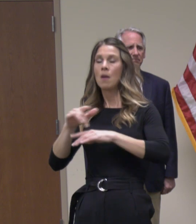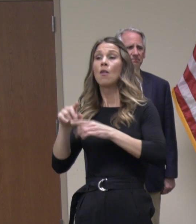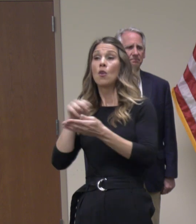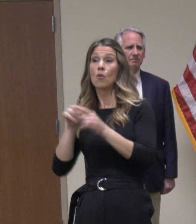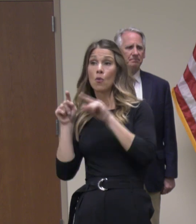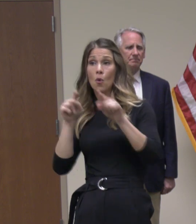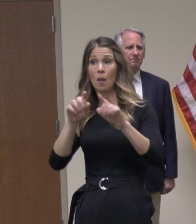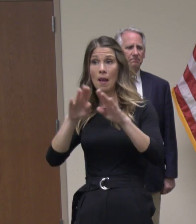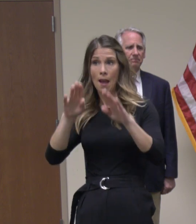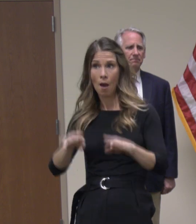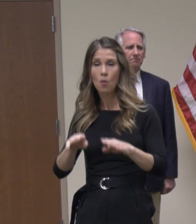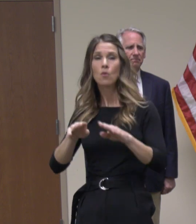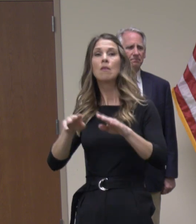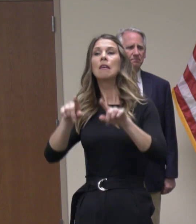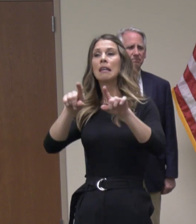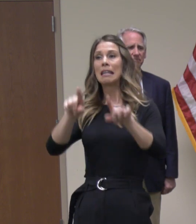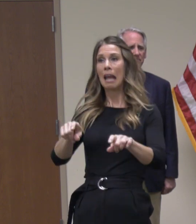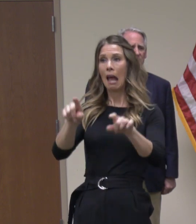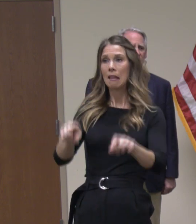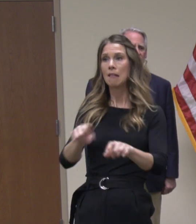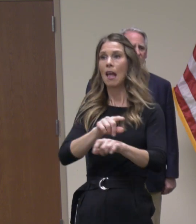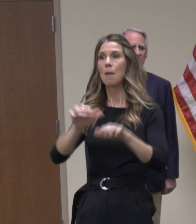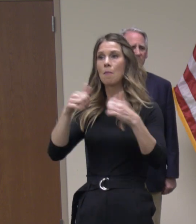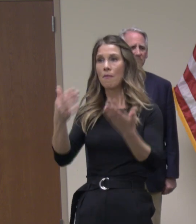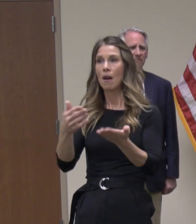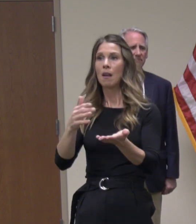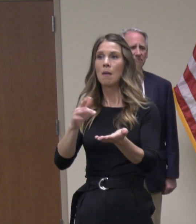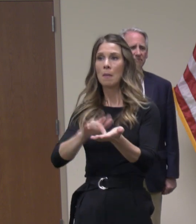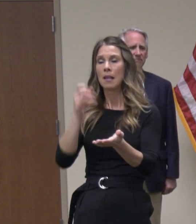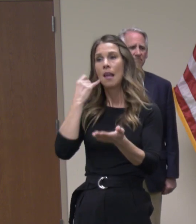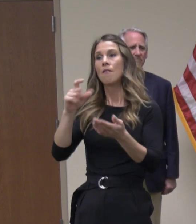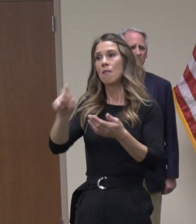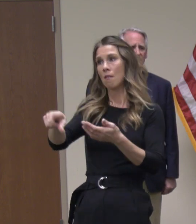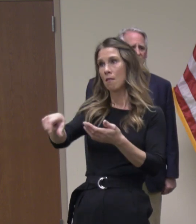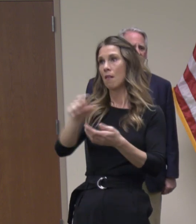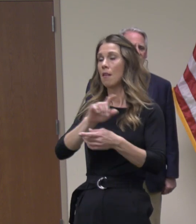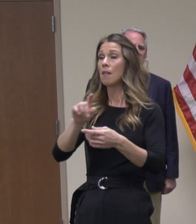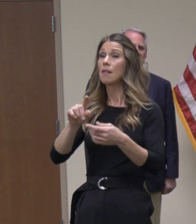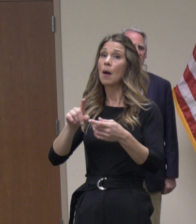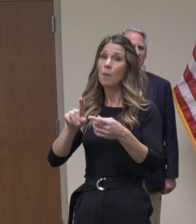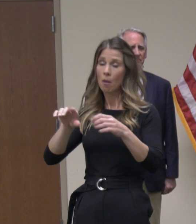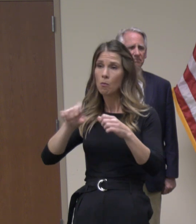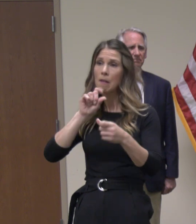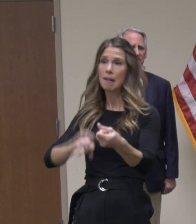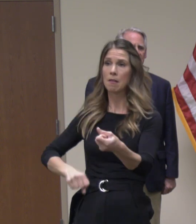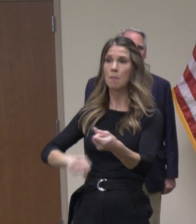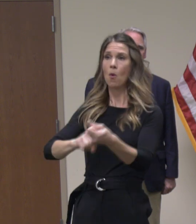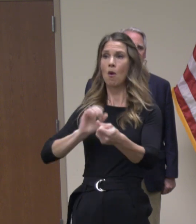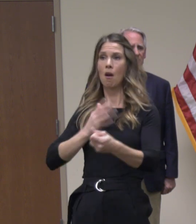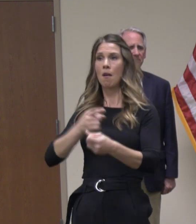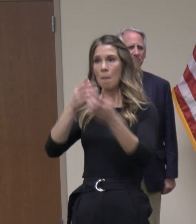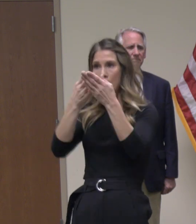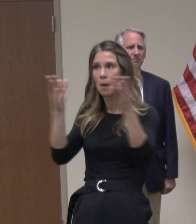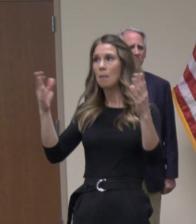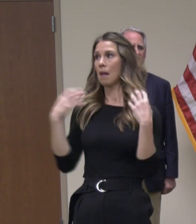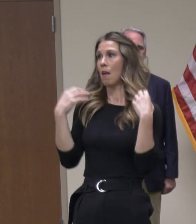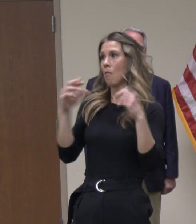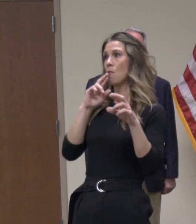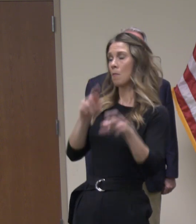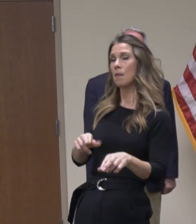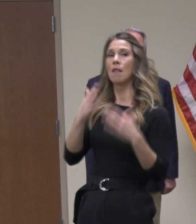COVID-19 sampling if necessary. This will enhance our public health response, and I'm grateful to our staff who are making this